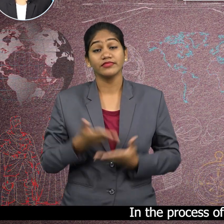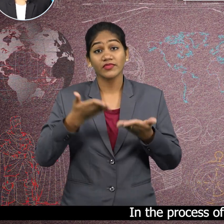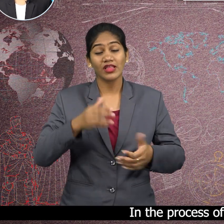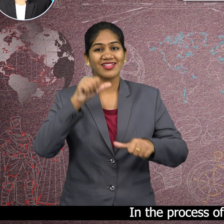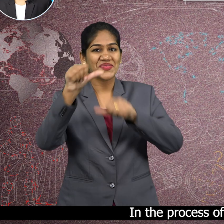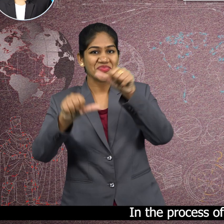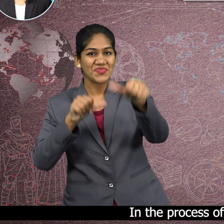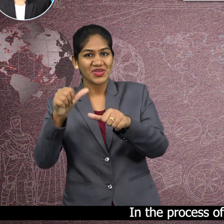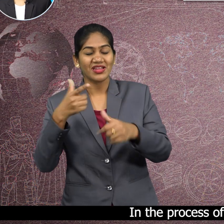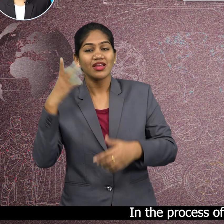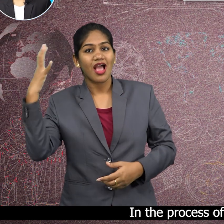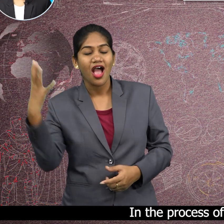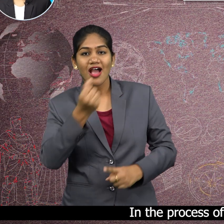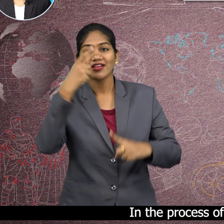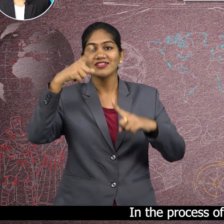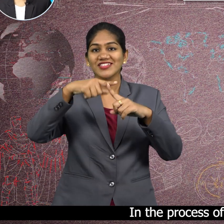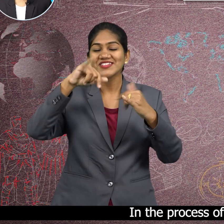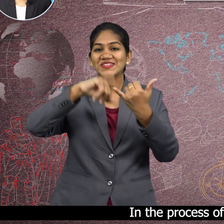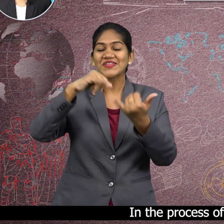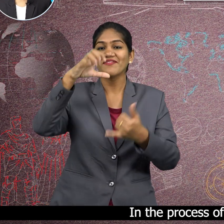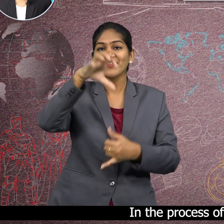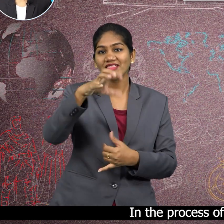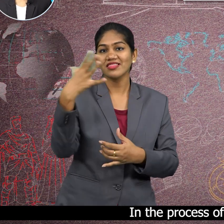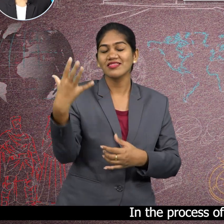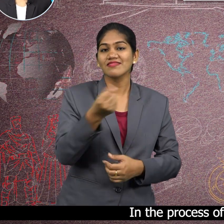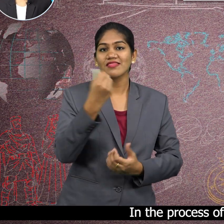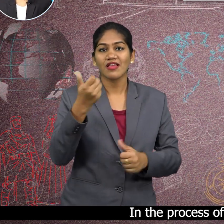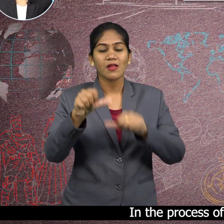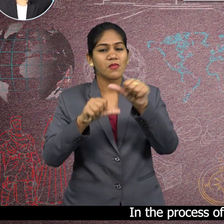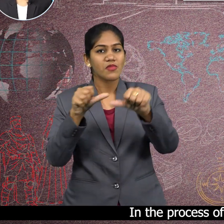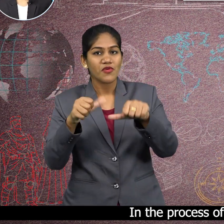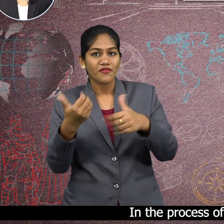In the process of achieving Telangana,